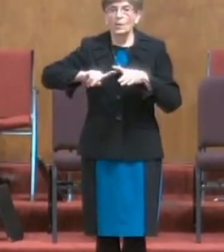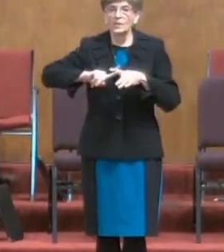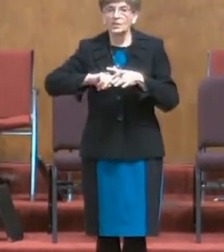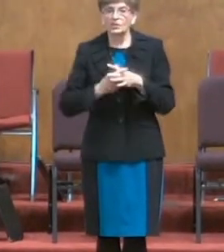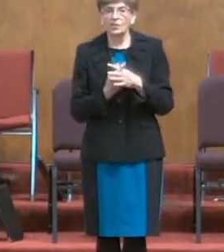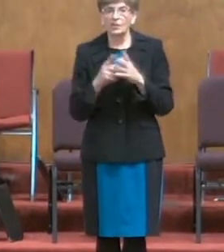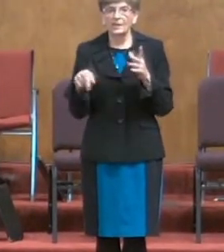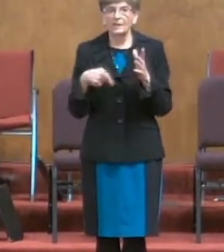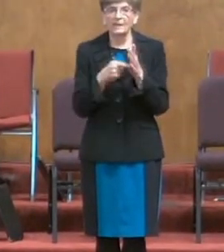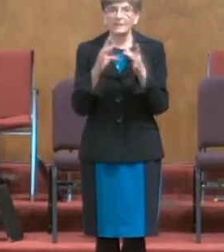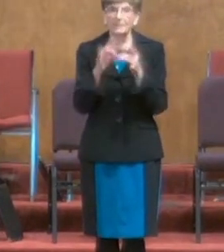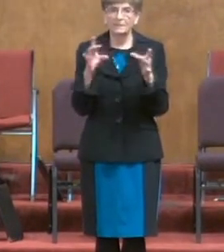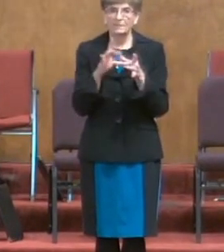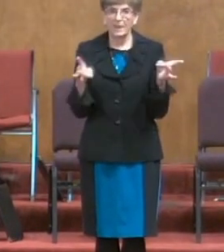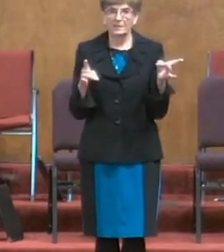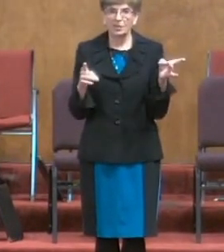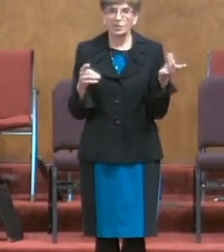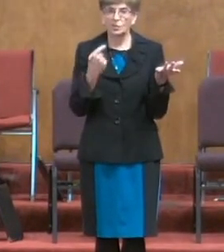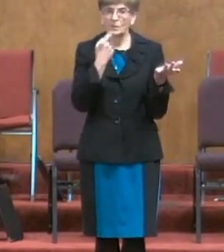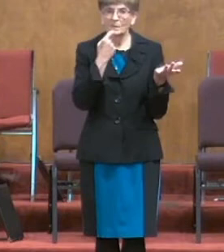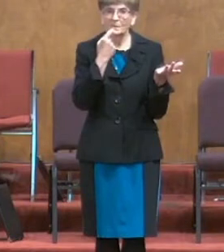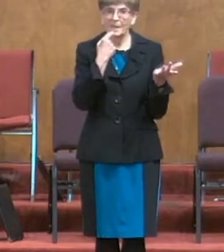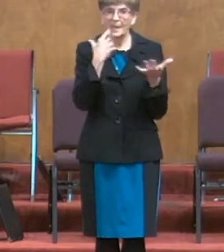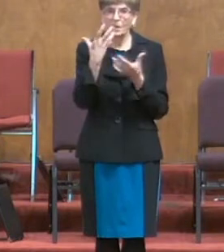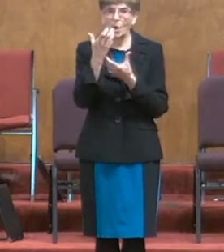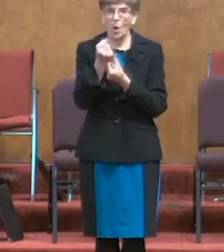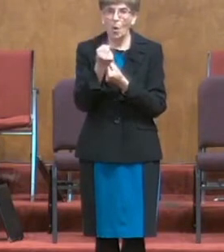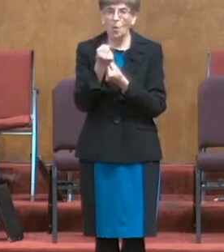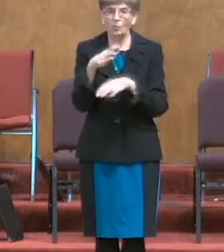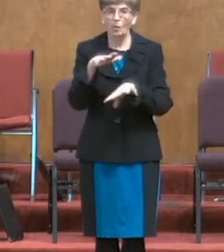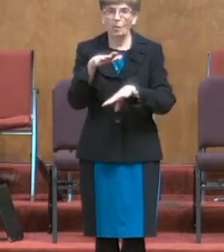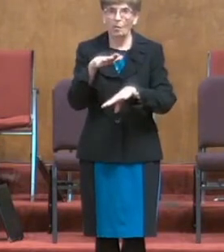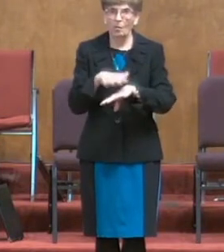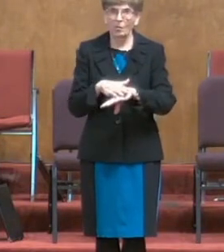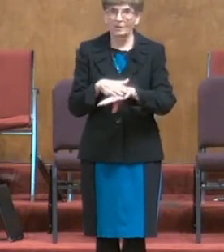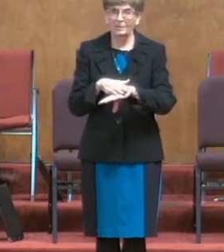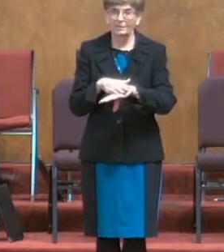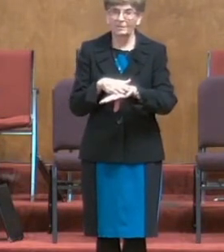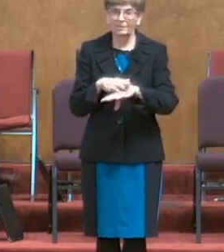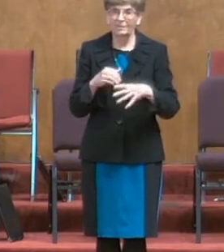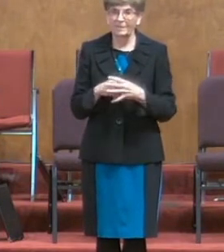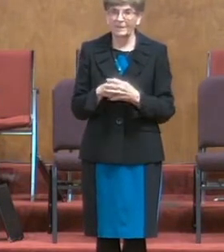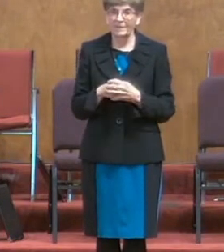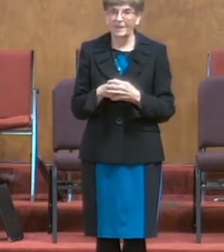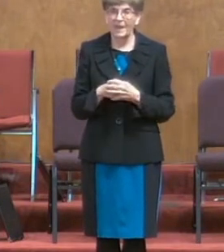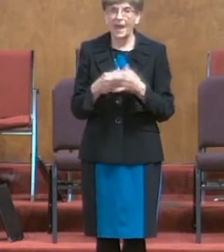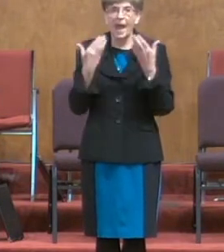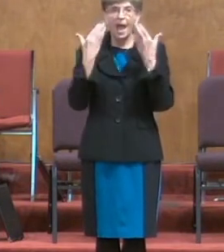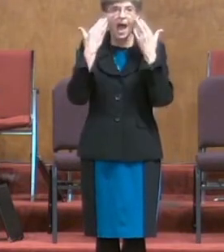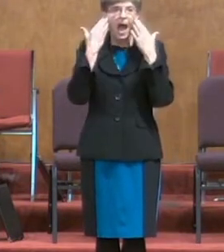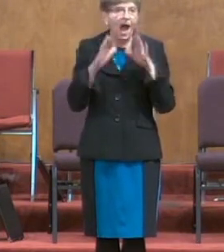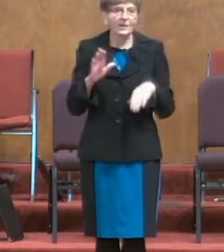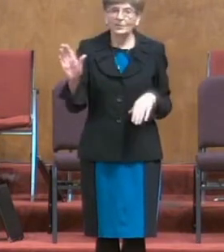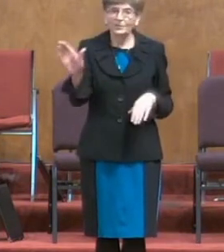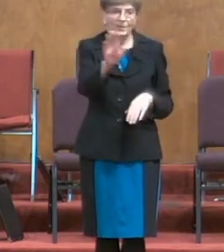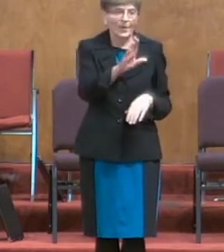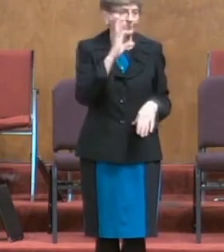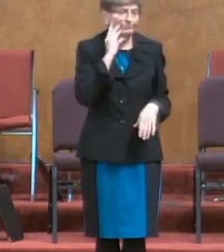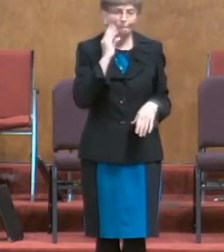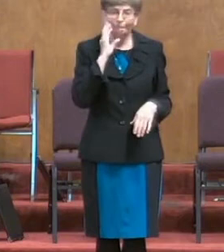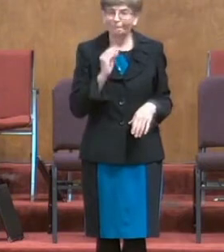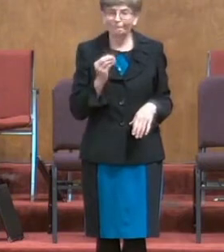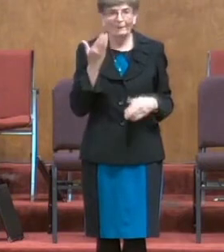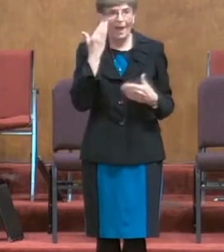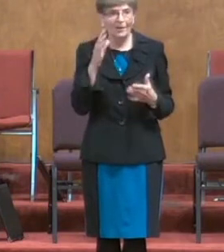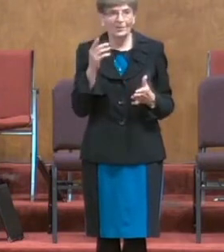said, "Hold on." And I don't know what you're going through. I don't know what you've been through necessarily. I don't